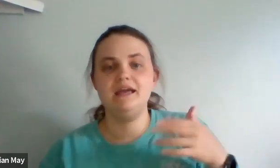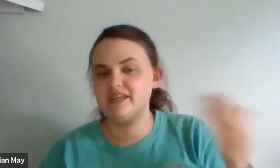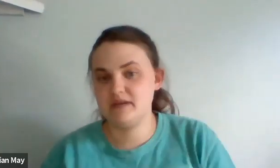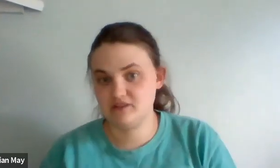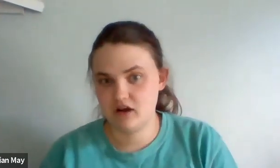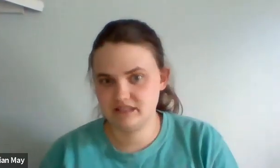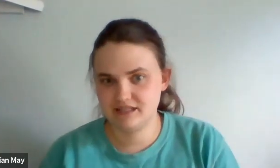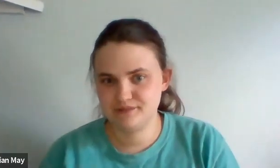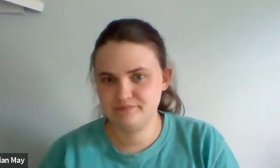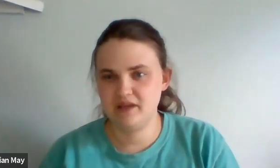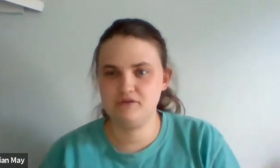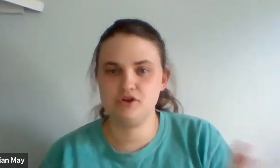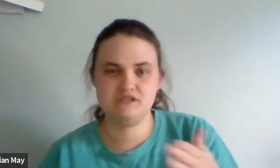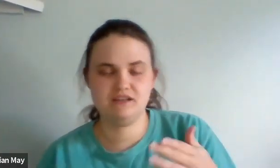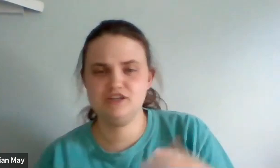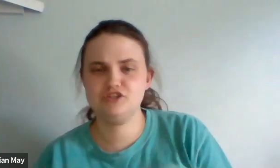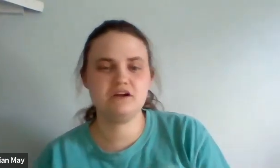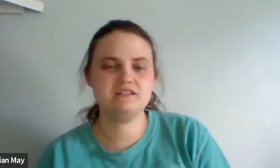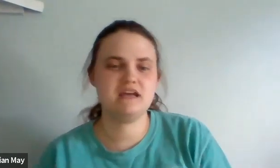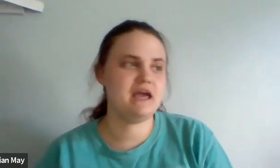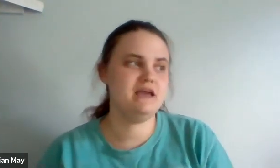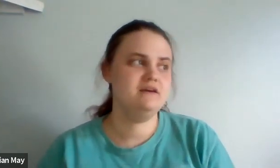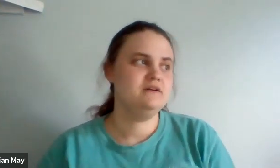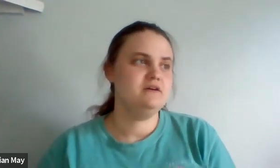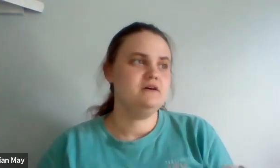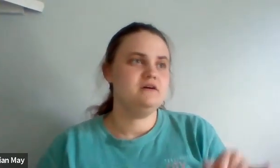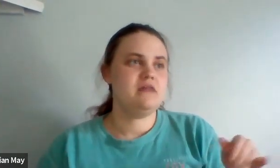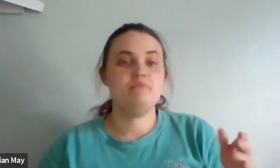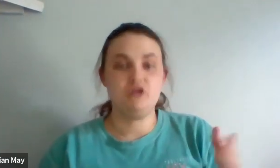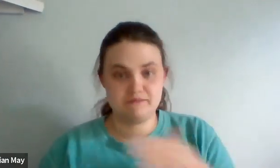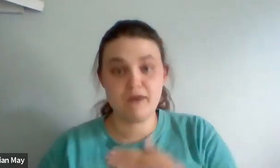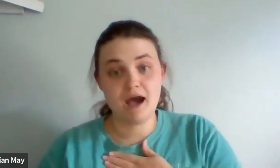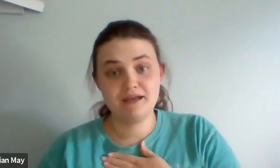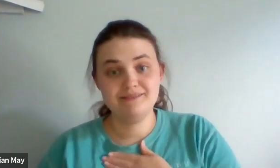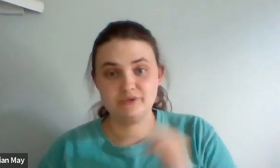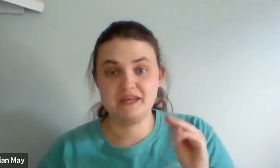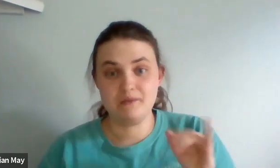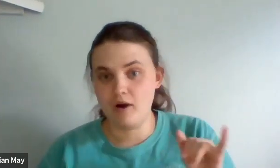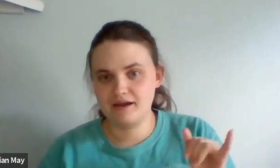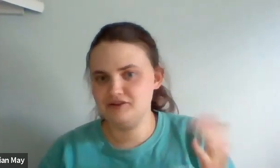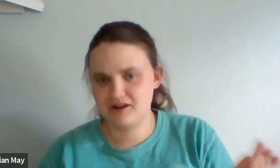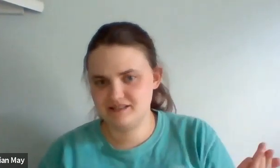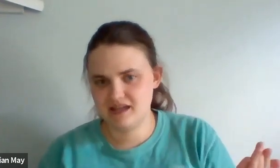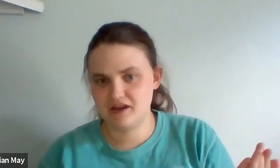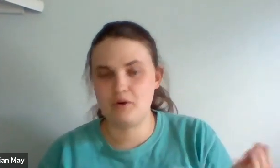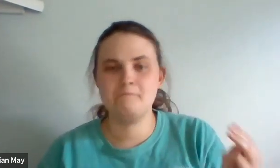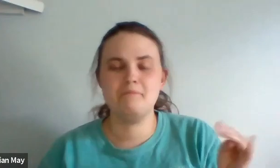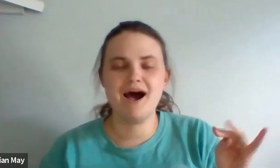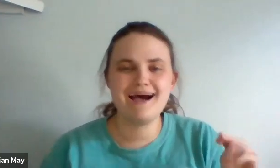It's based on context. If you're using, because you're not going to say that book is my with the my. You're not going to say that. Or